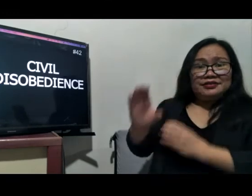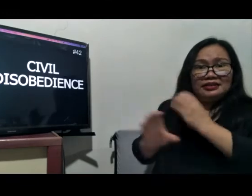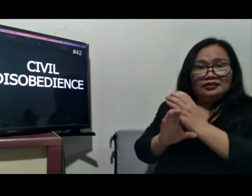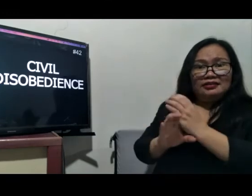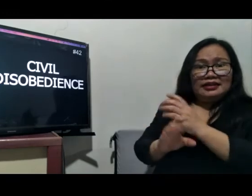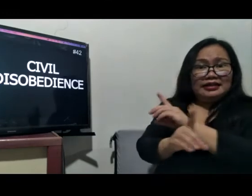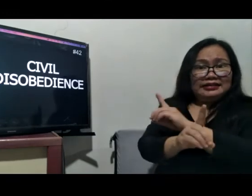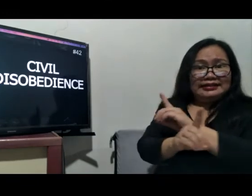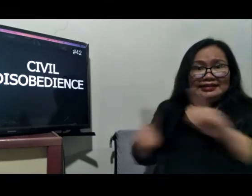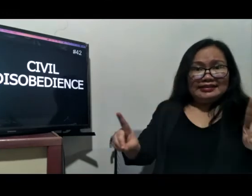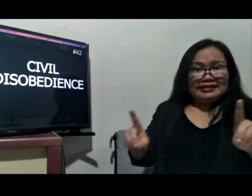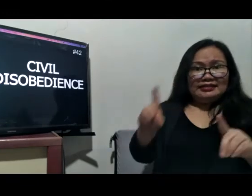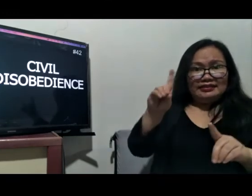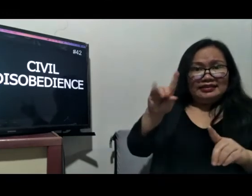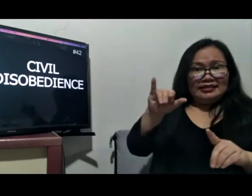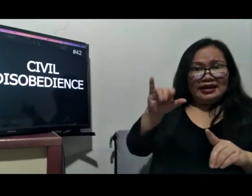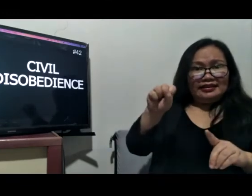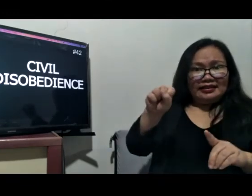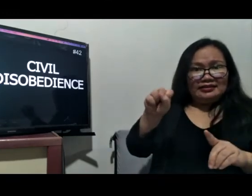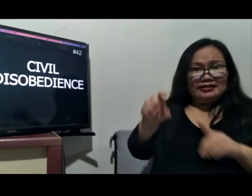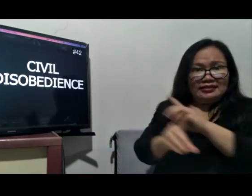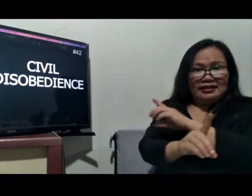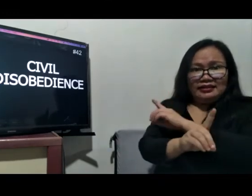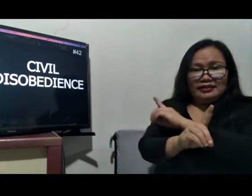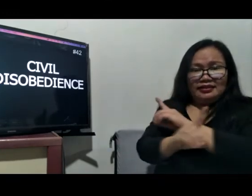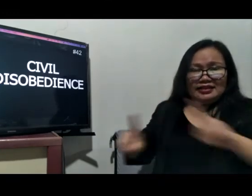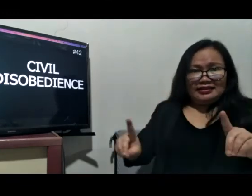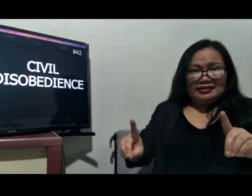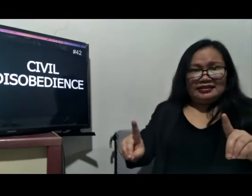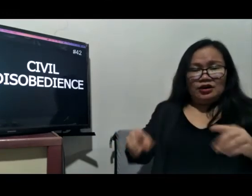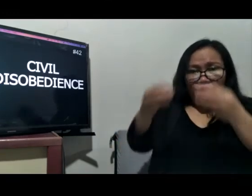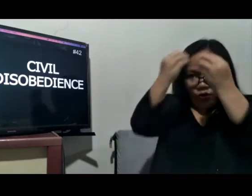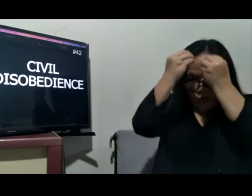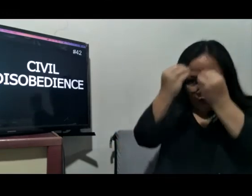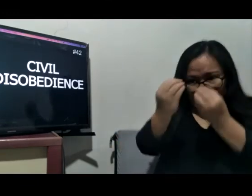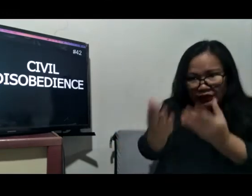Civil. This, D-I-S is signed of it.